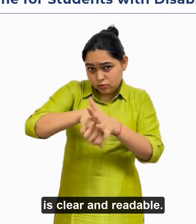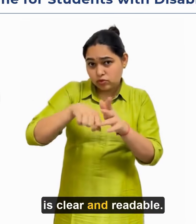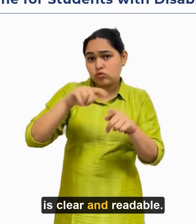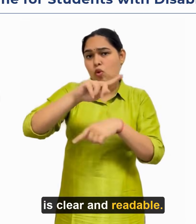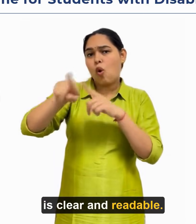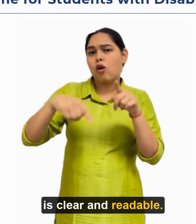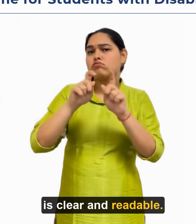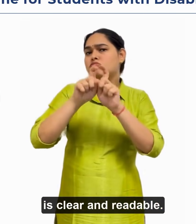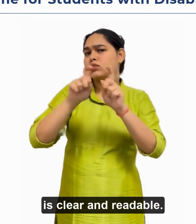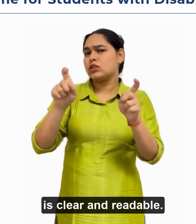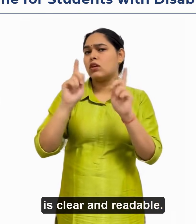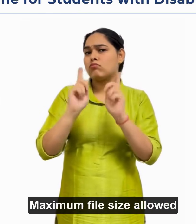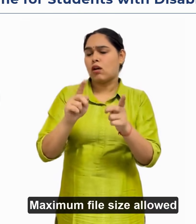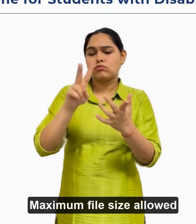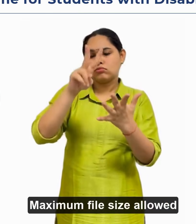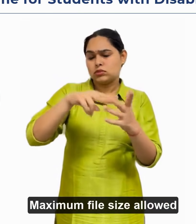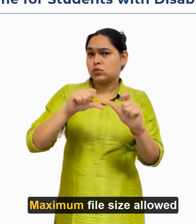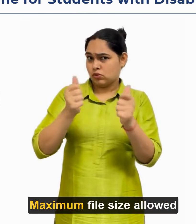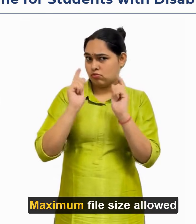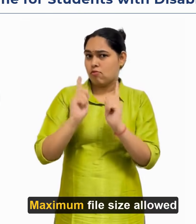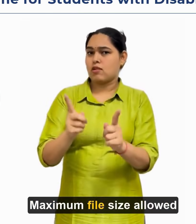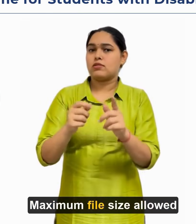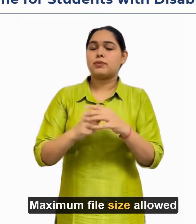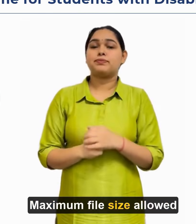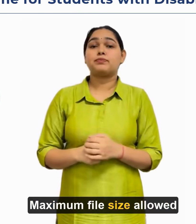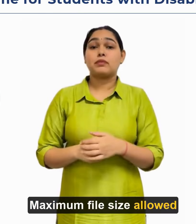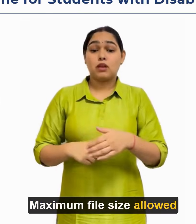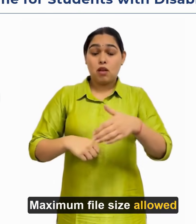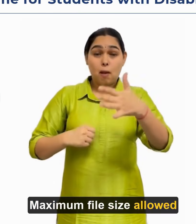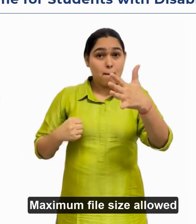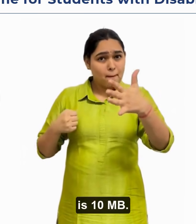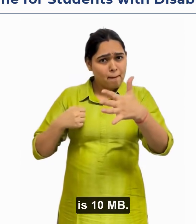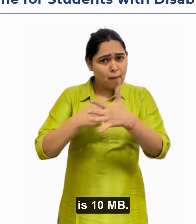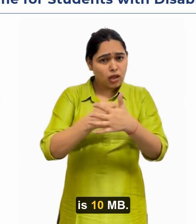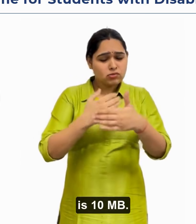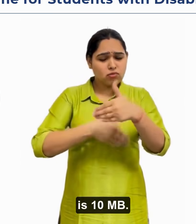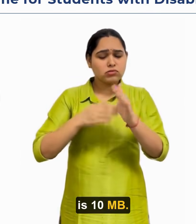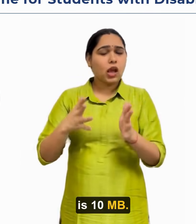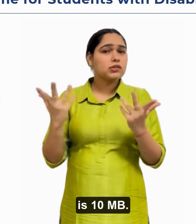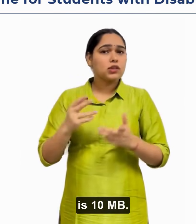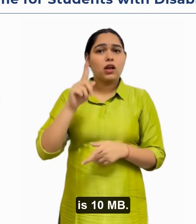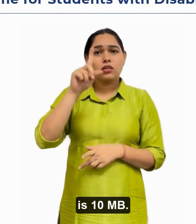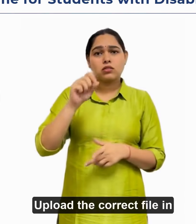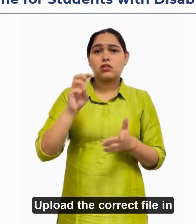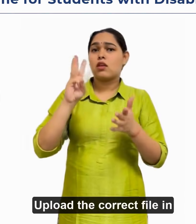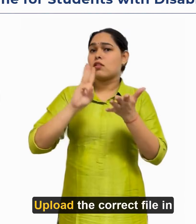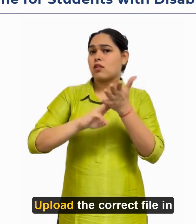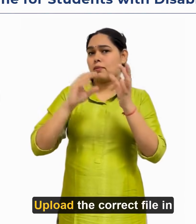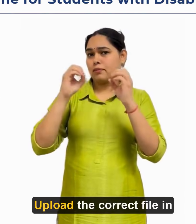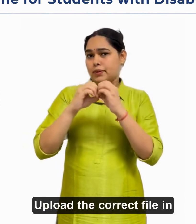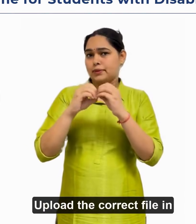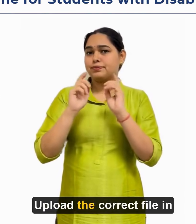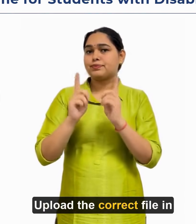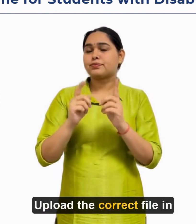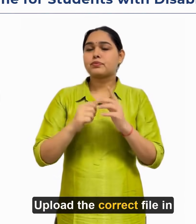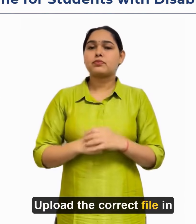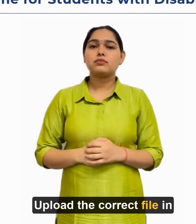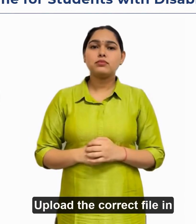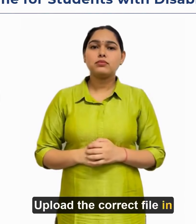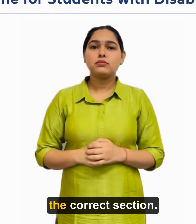and readable. Maximum file size allowed is 10 MB. Upload the correct file in the